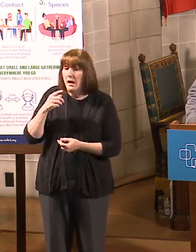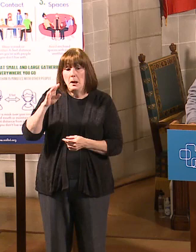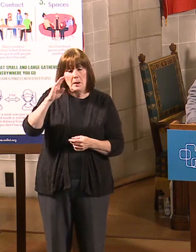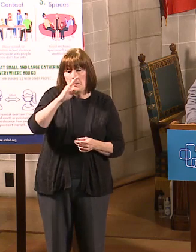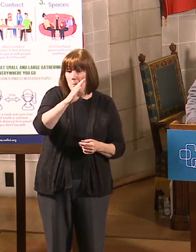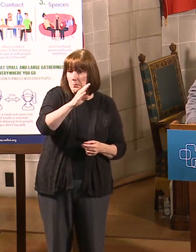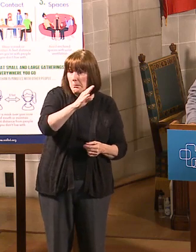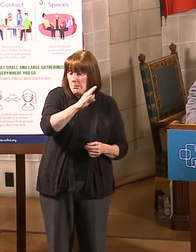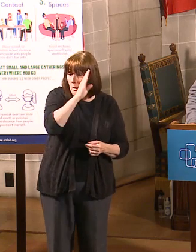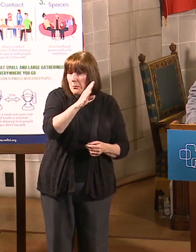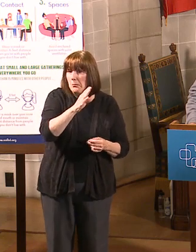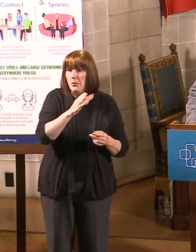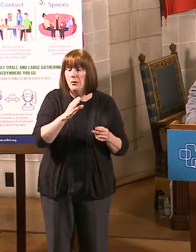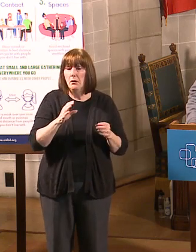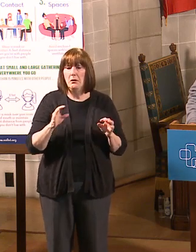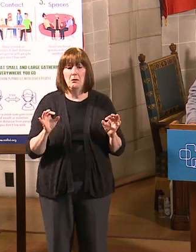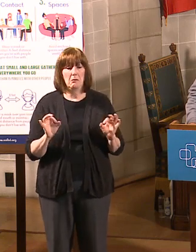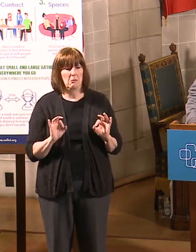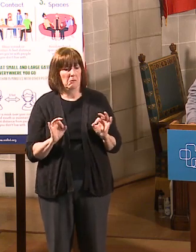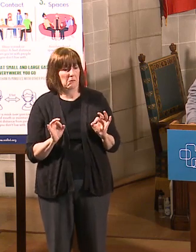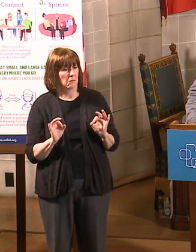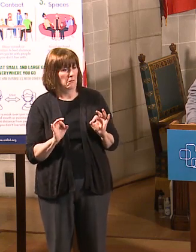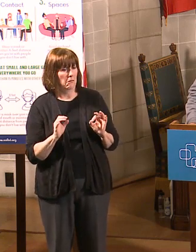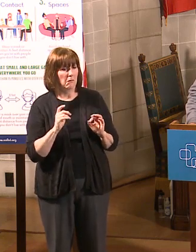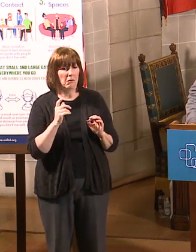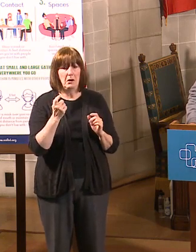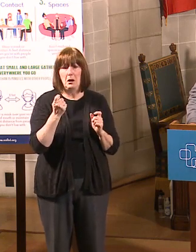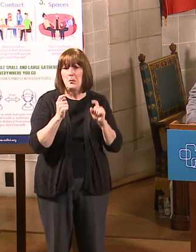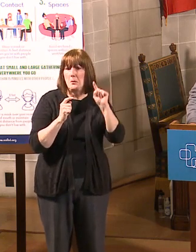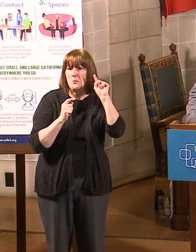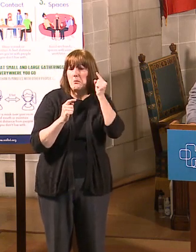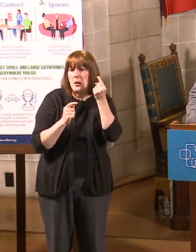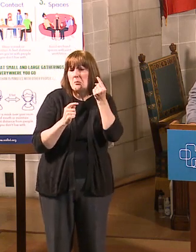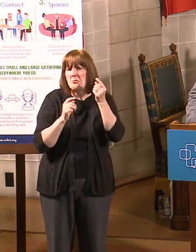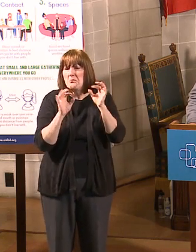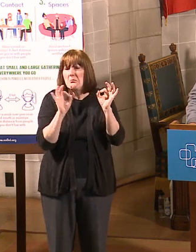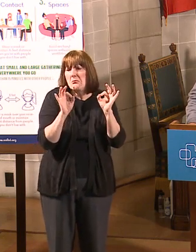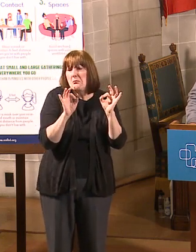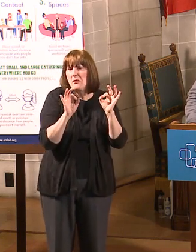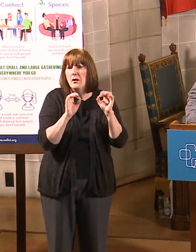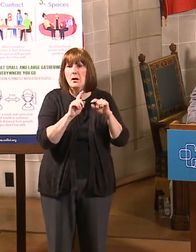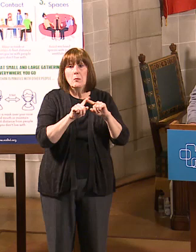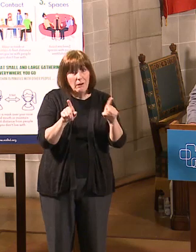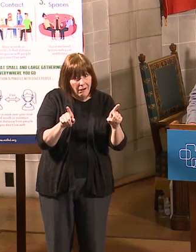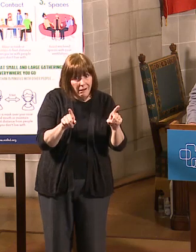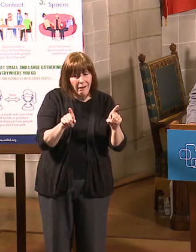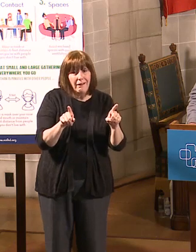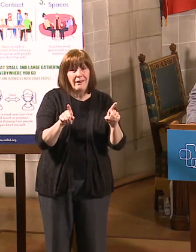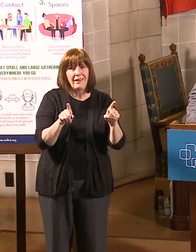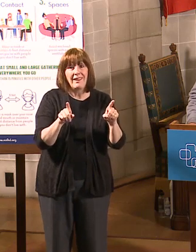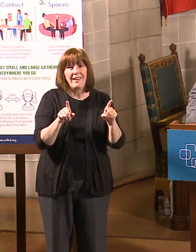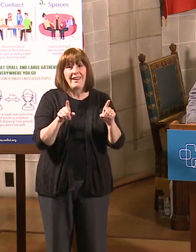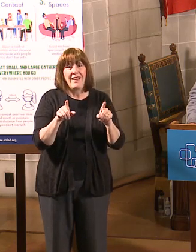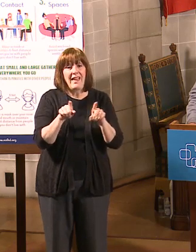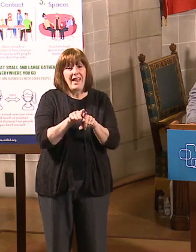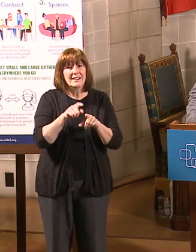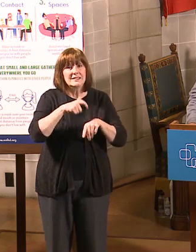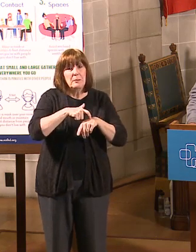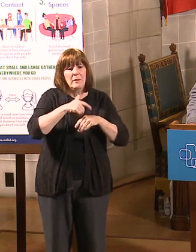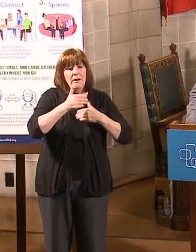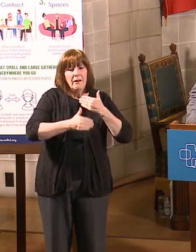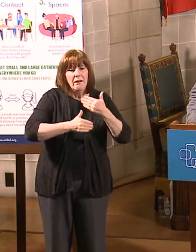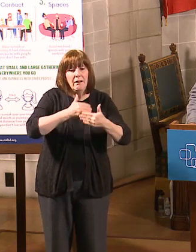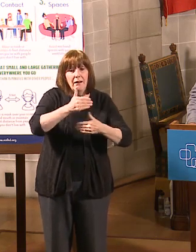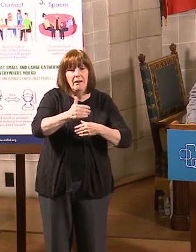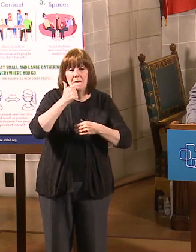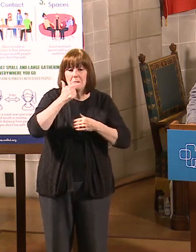it didn't do anything more than a pretty good little bump, and it hurt a little bit. But as time went on,